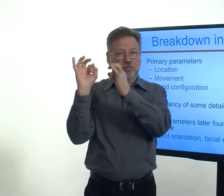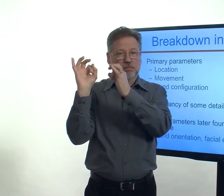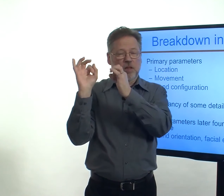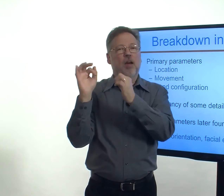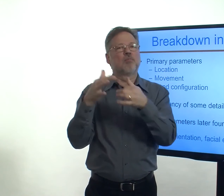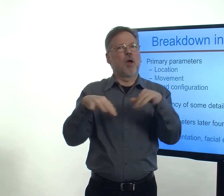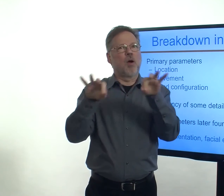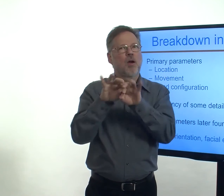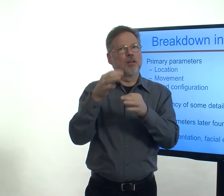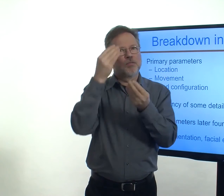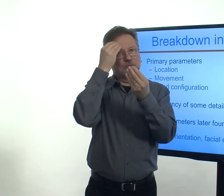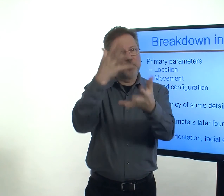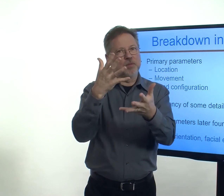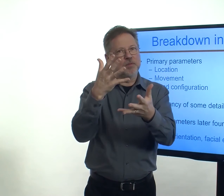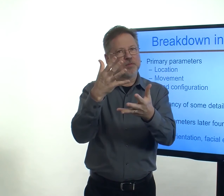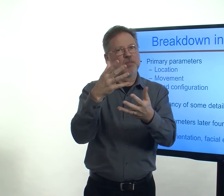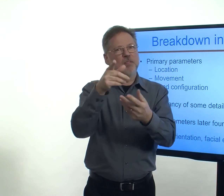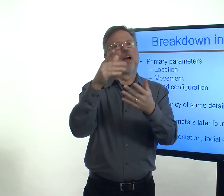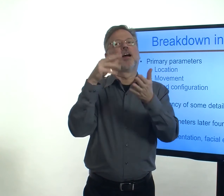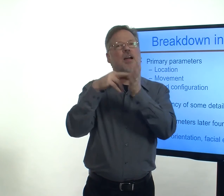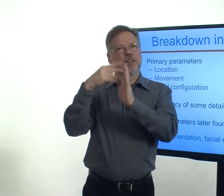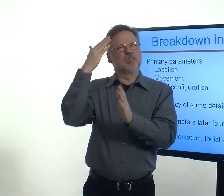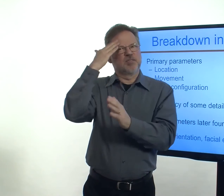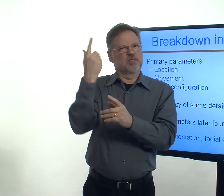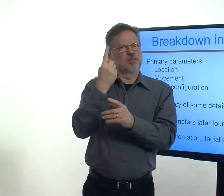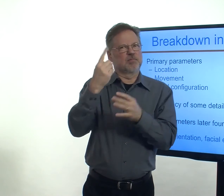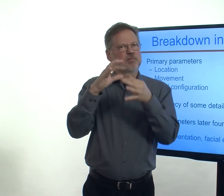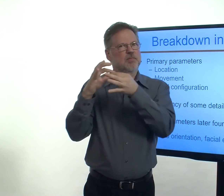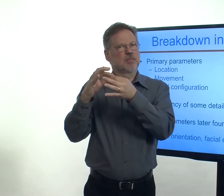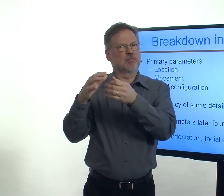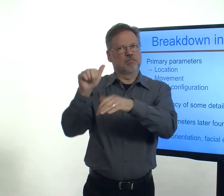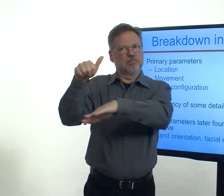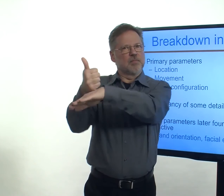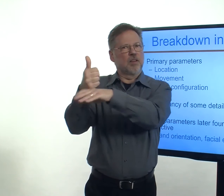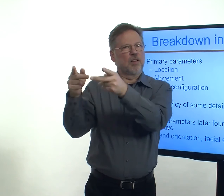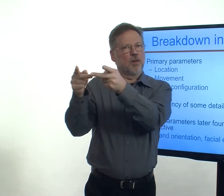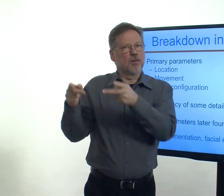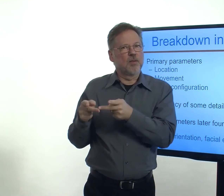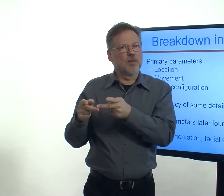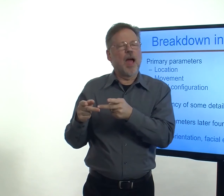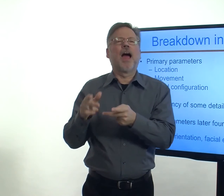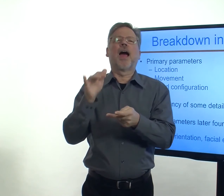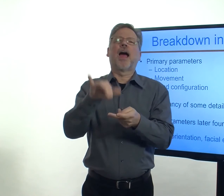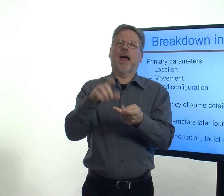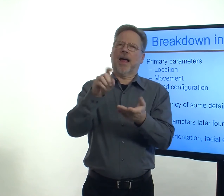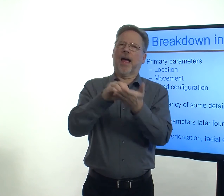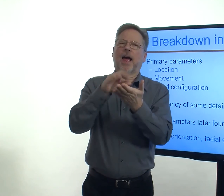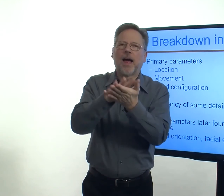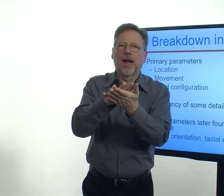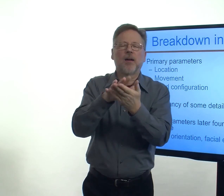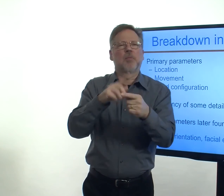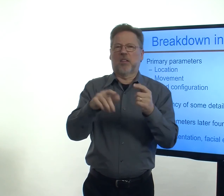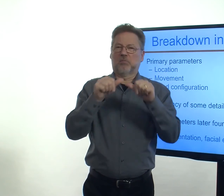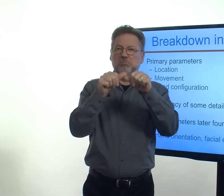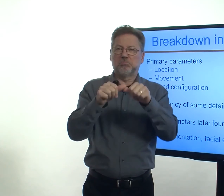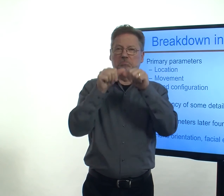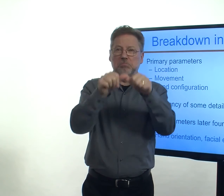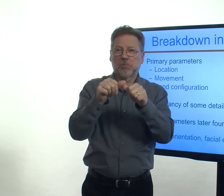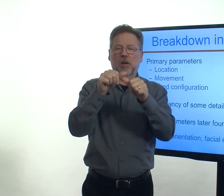engagement. If I look away while signing, this is essential information. The listener knows that an eye gaze shift cues the establishment of a spatial